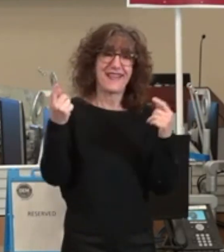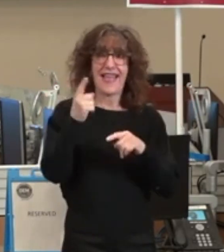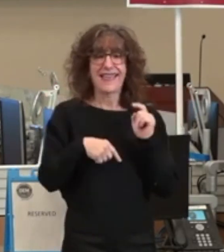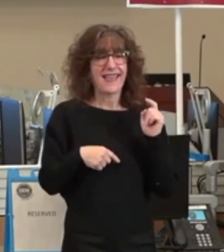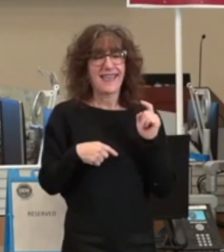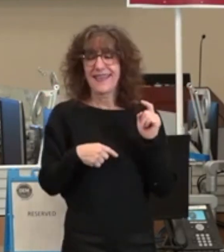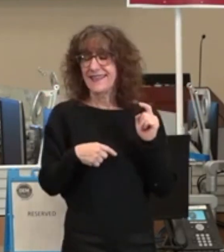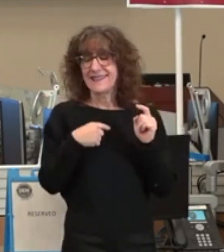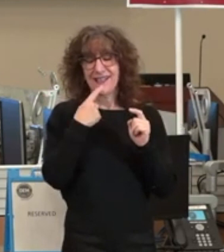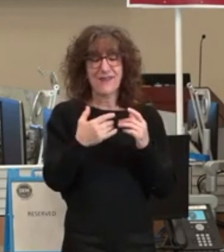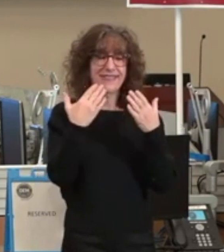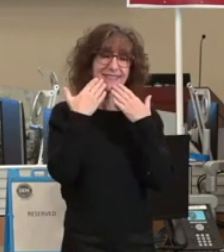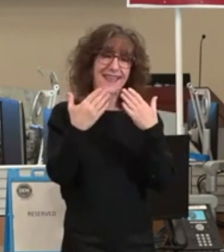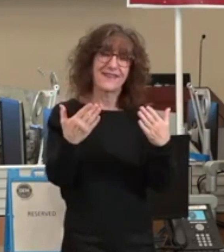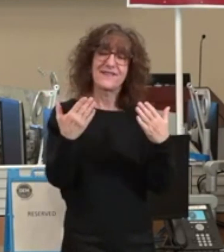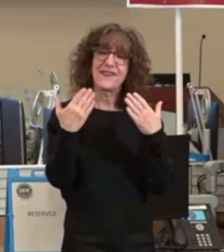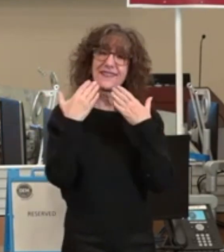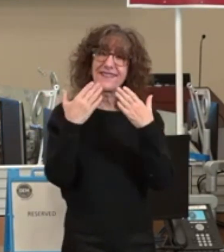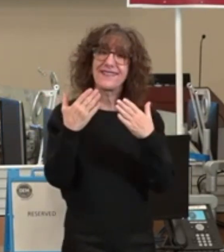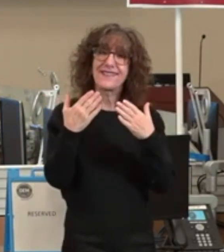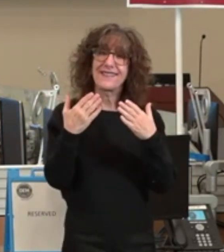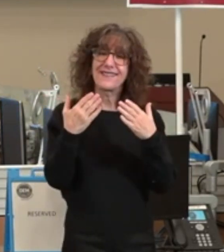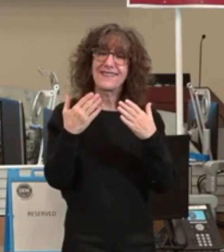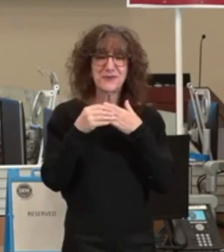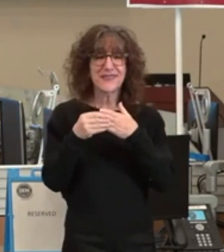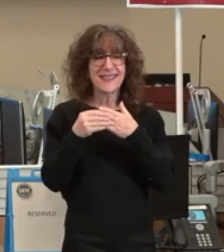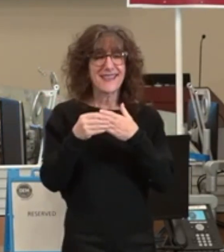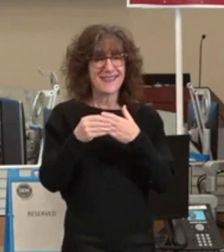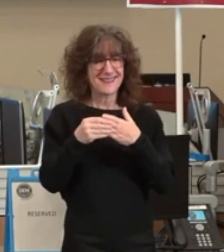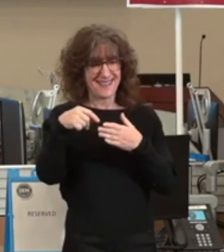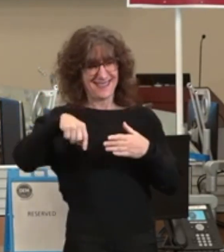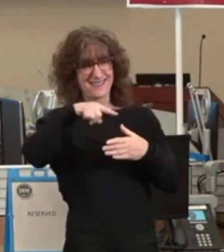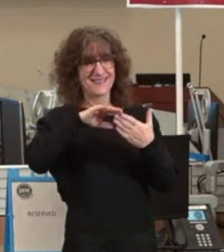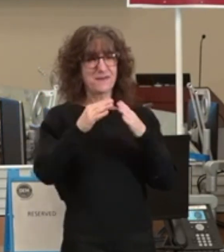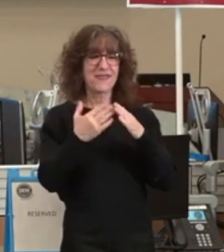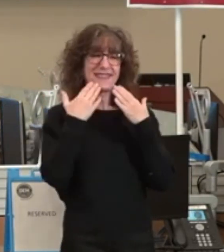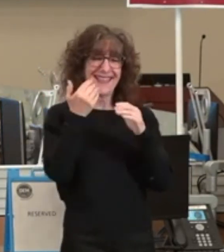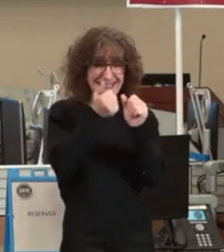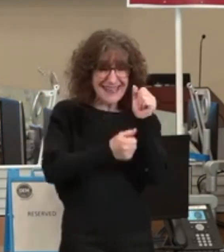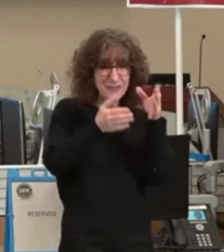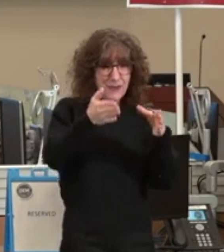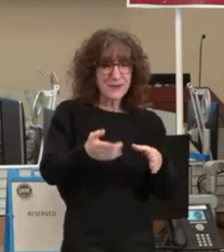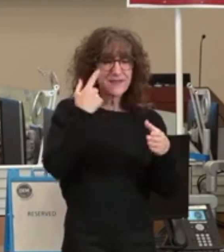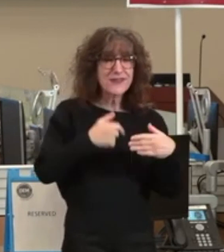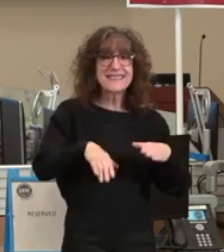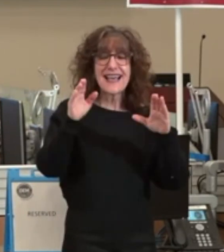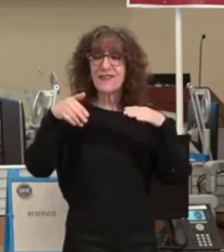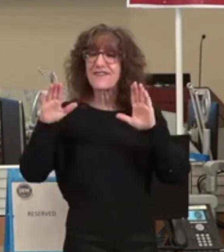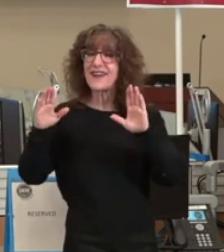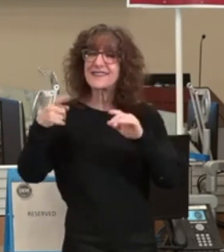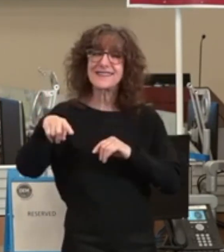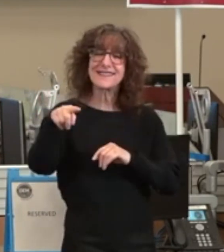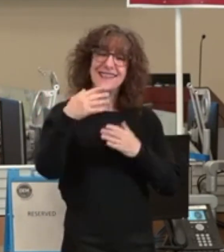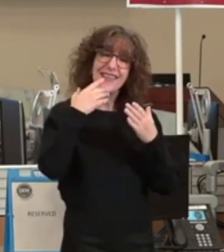just how grateful I am to lead in a community like this one. I thank each of you for your sacrifices. I thank you